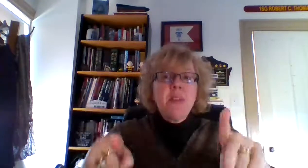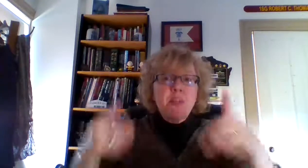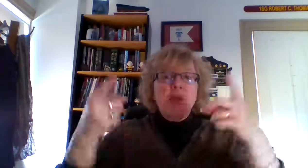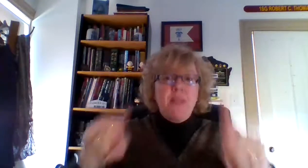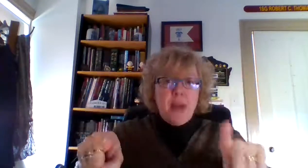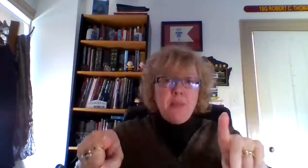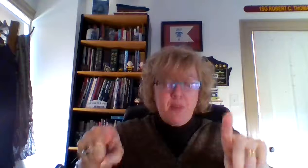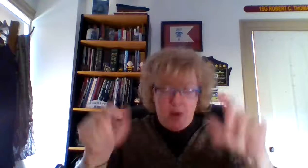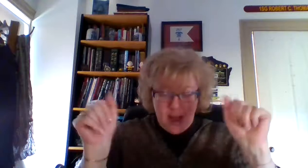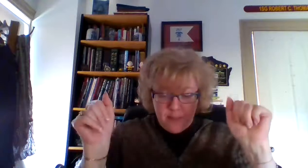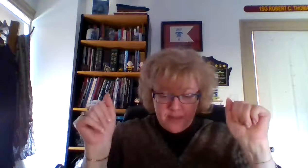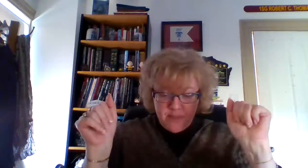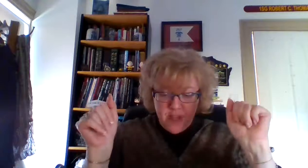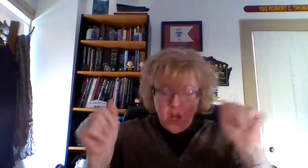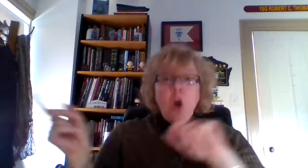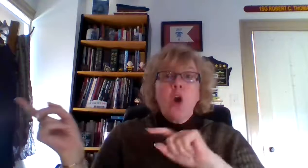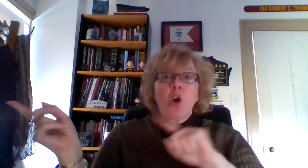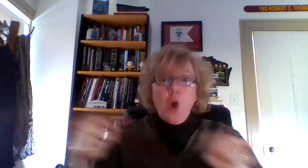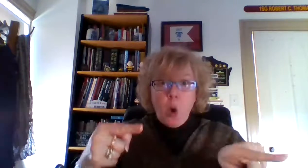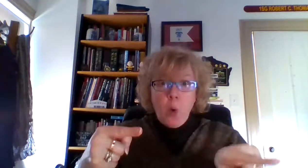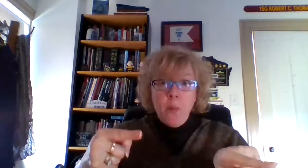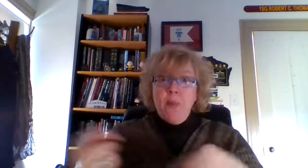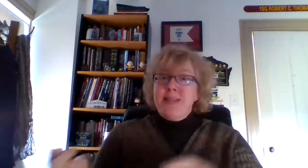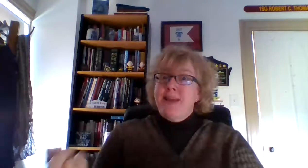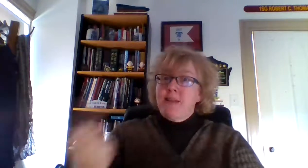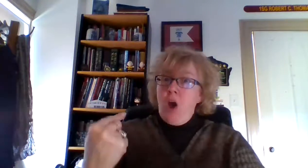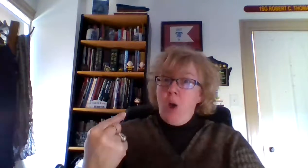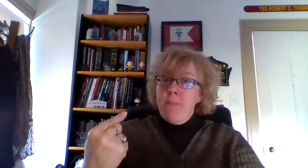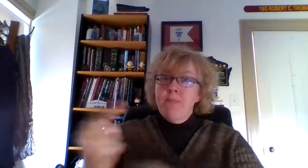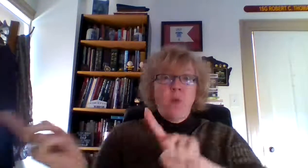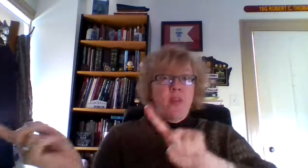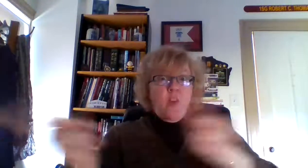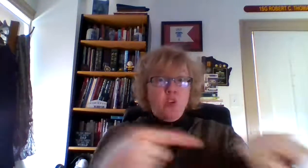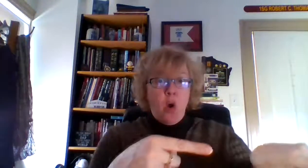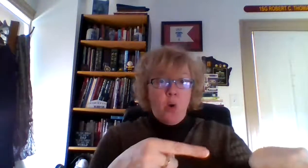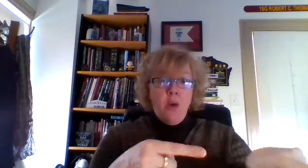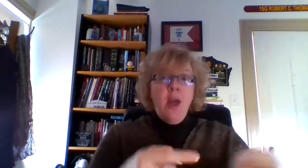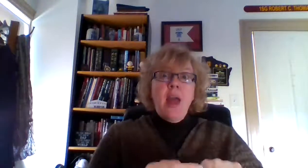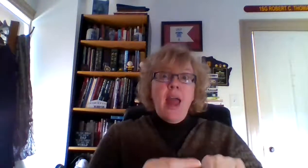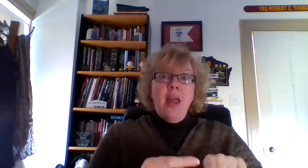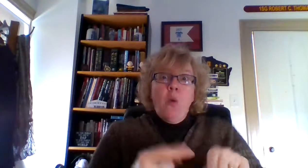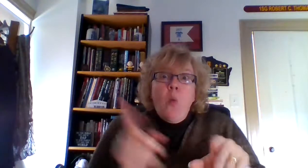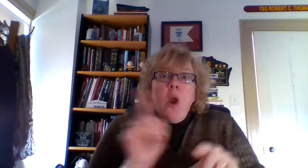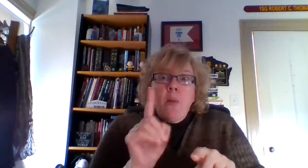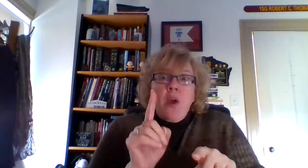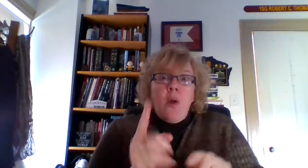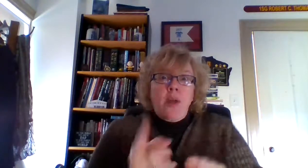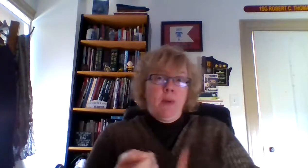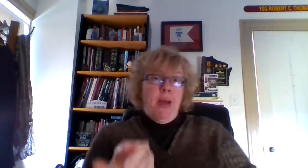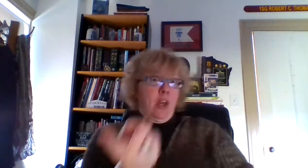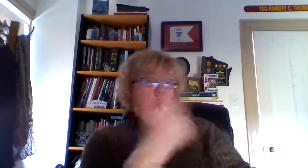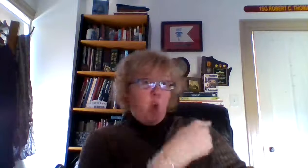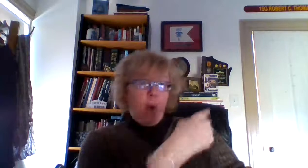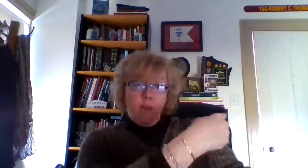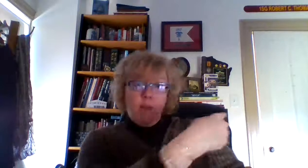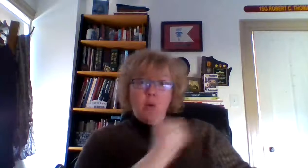we talked about that before. Happen. Go. Remember I said come. Well, then there's go. And where am I going? Am I going out that